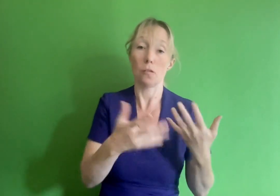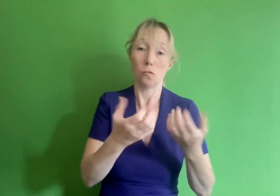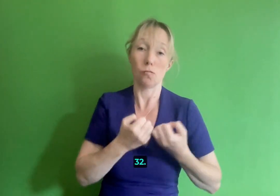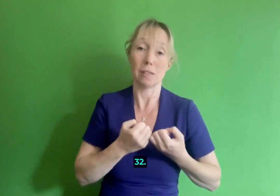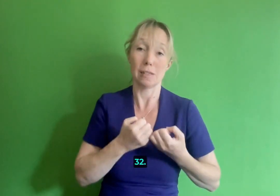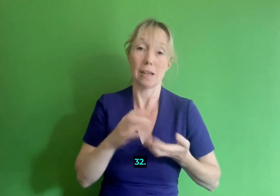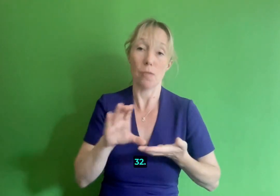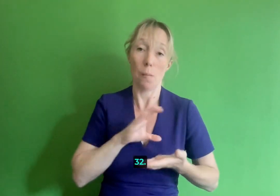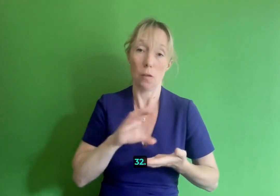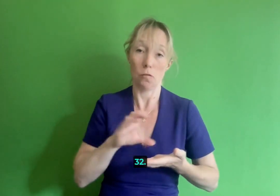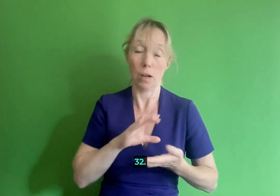32.